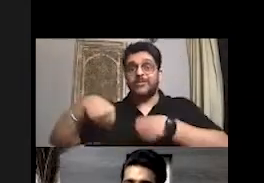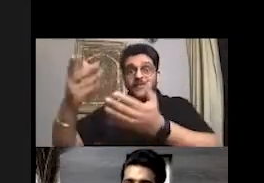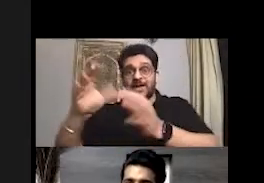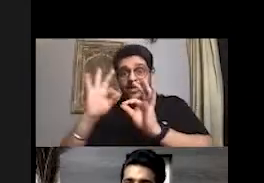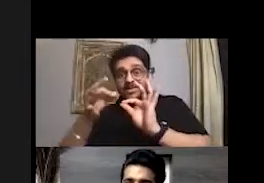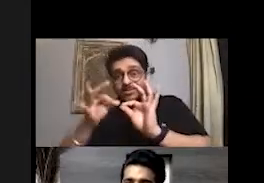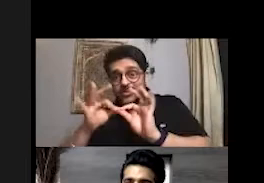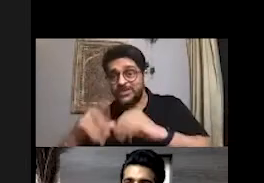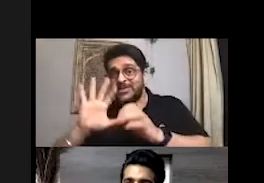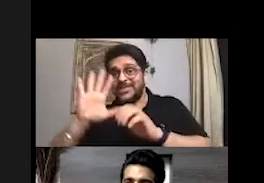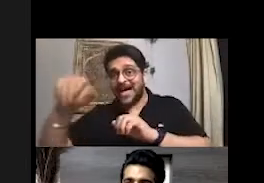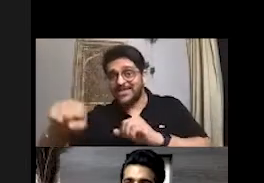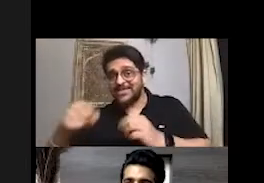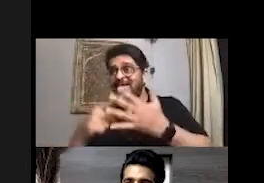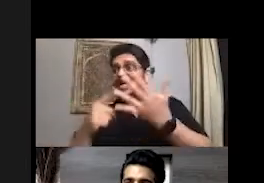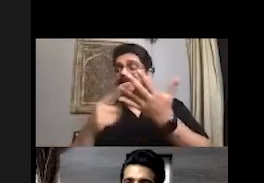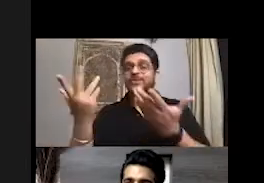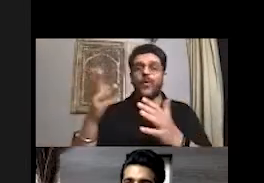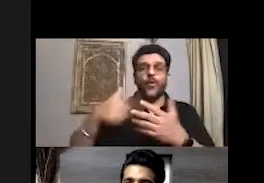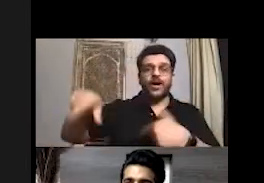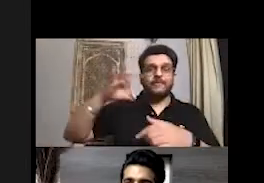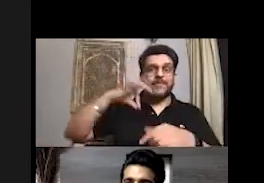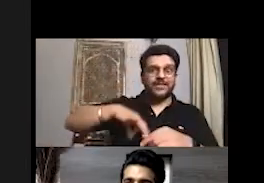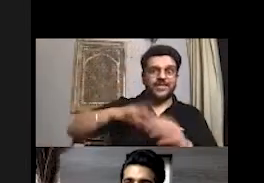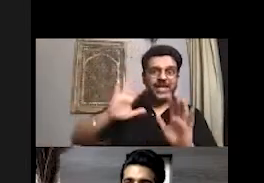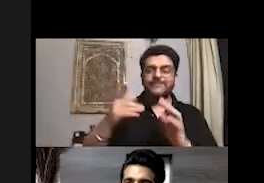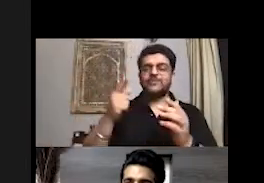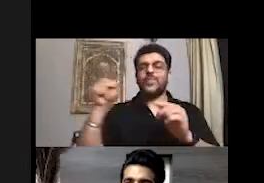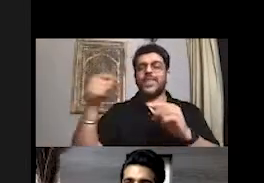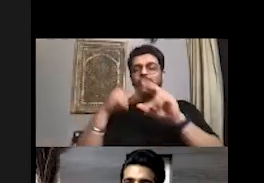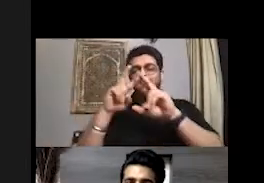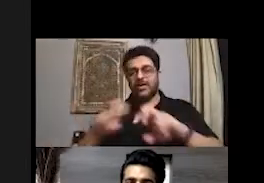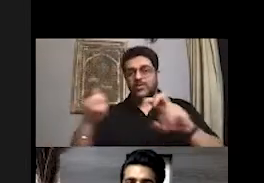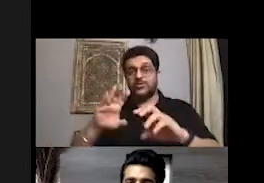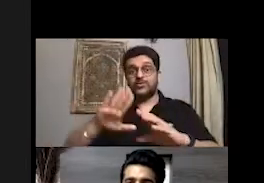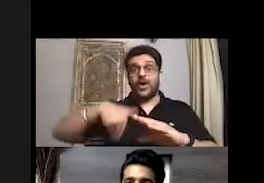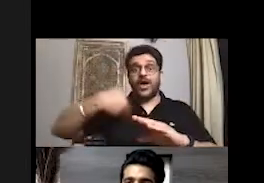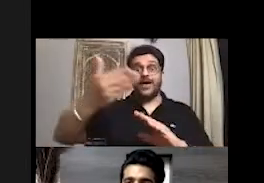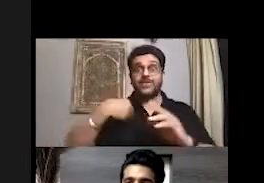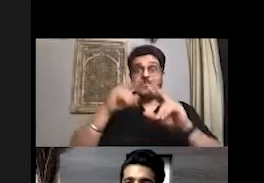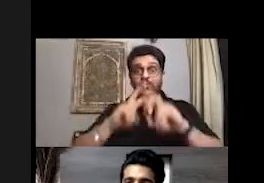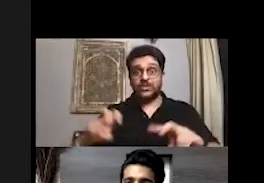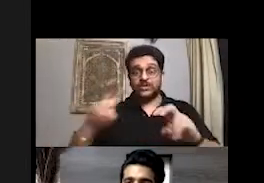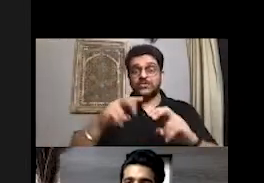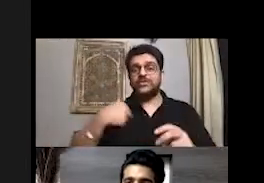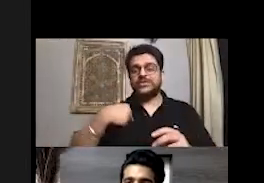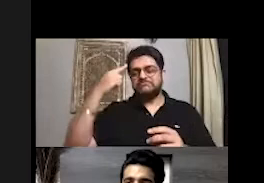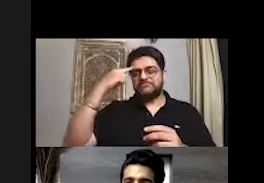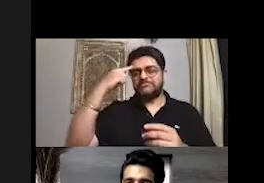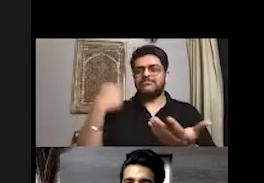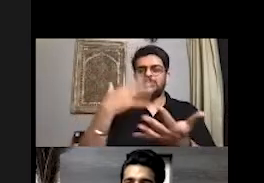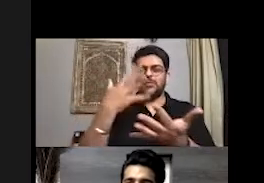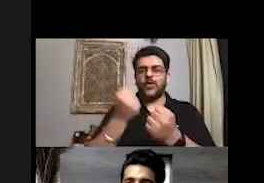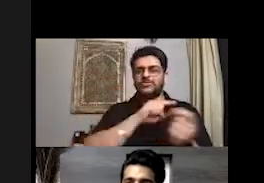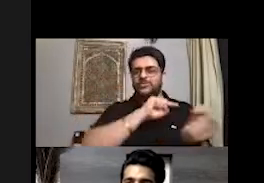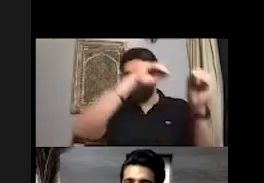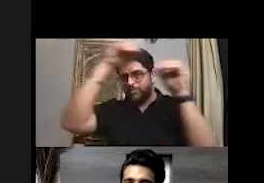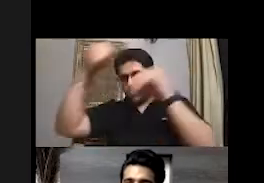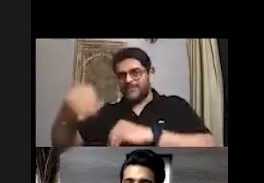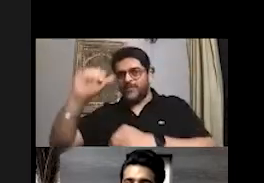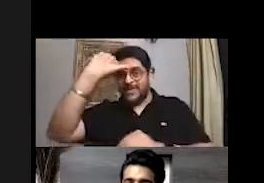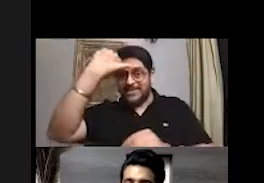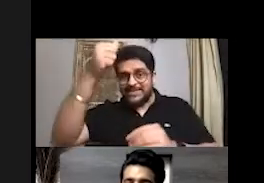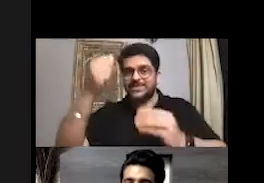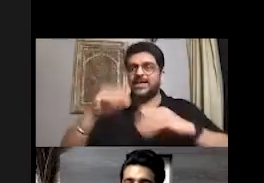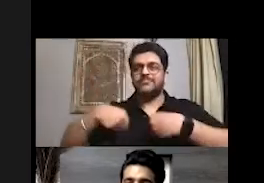universities and colleges. So the research work was related to the interpreters and the deaf people, what are the access they